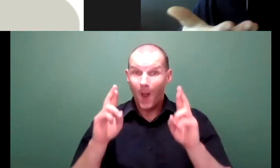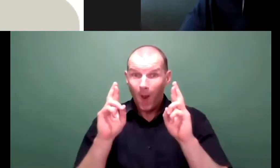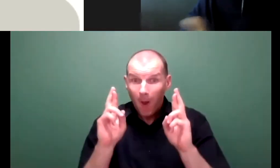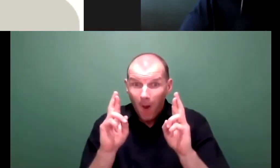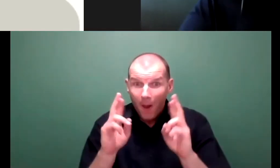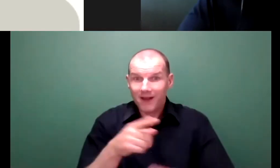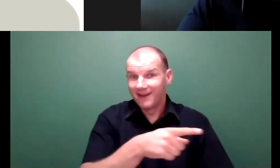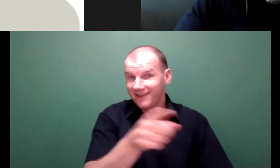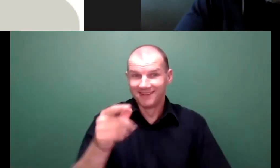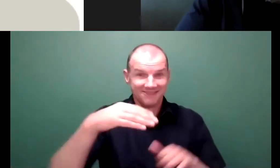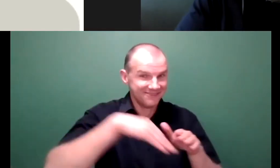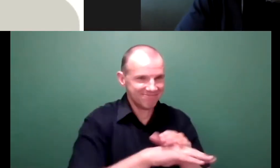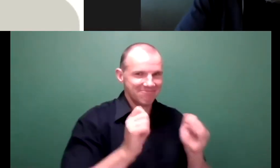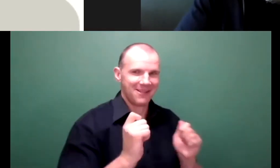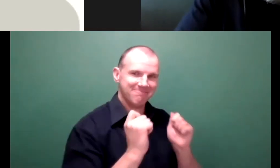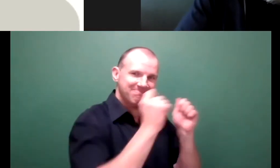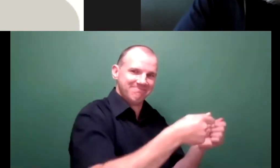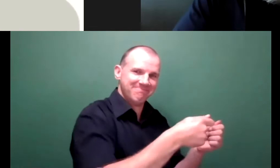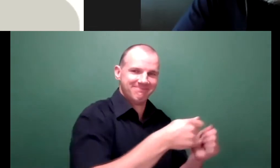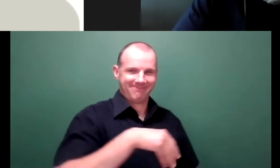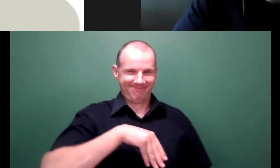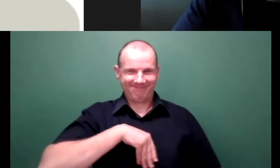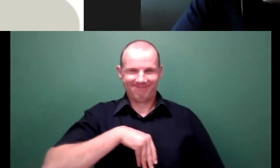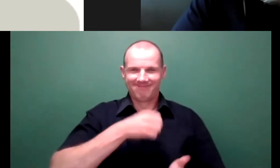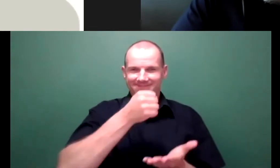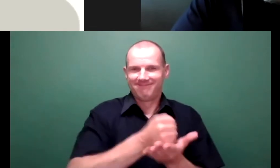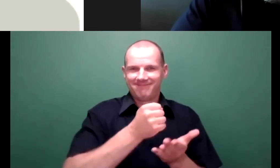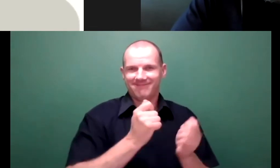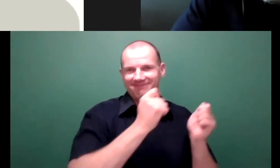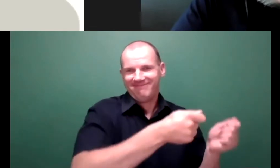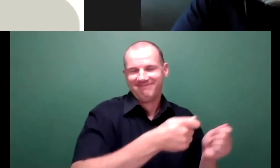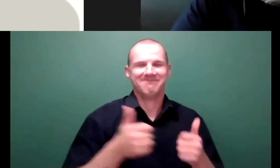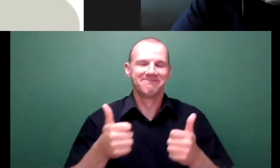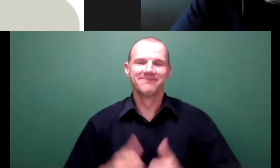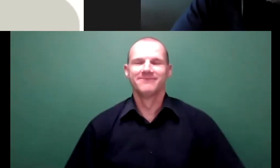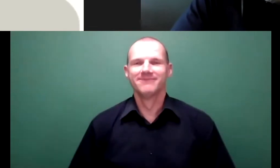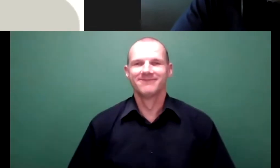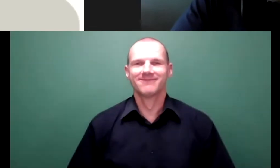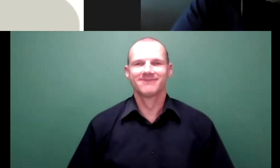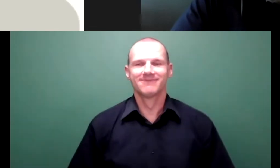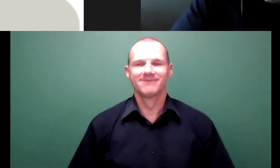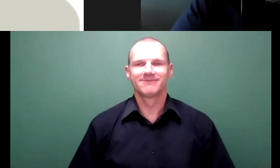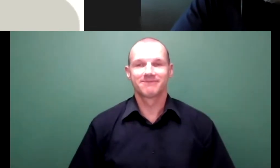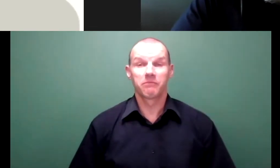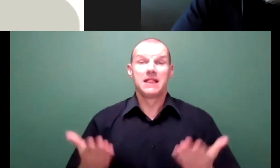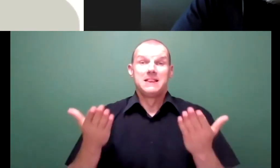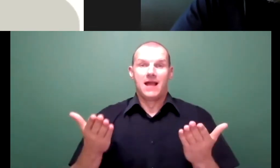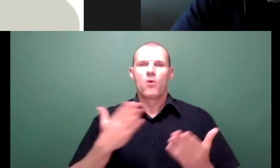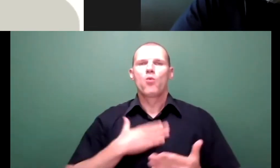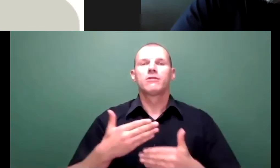conference. Thank you for being part of this conference. I hope that you that